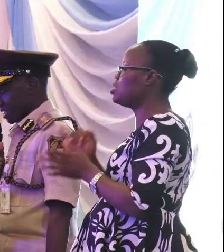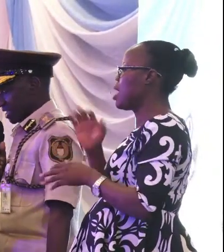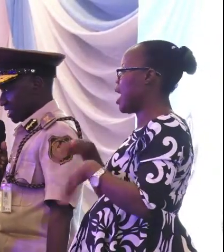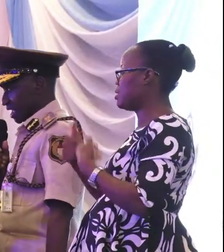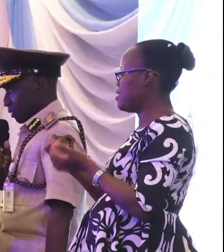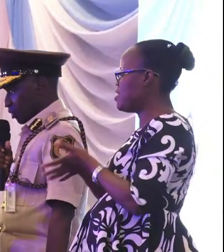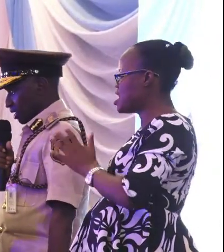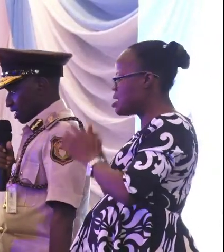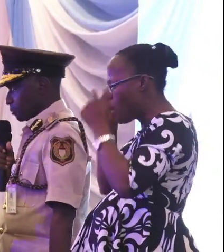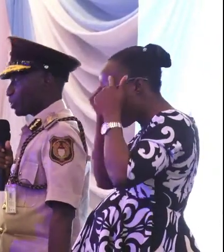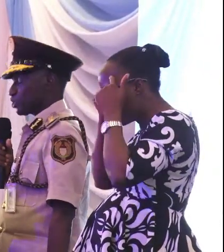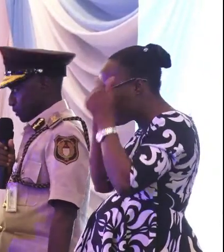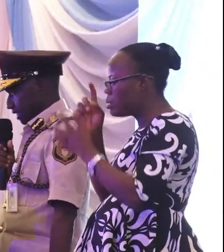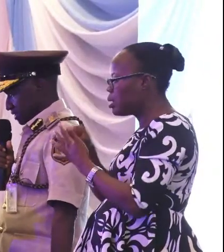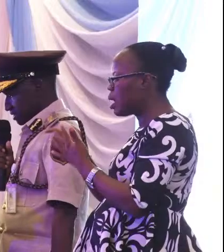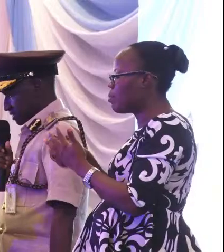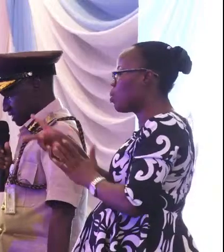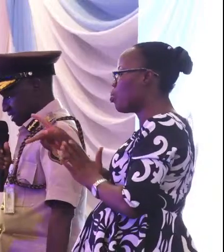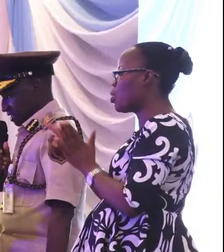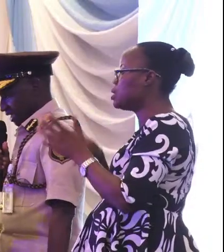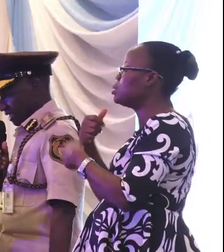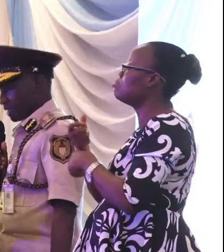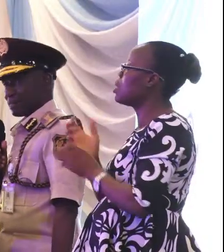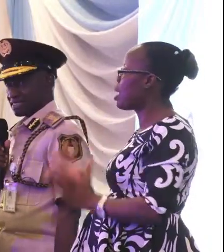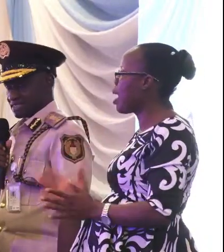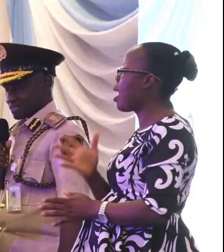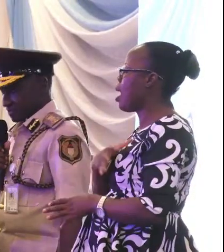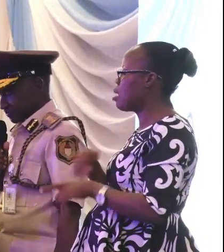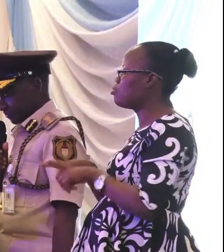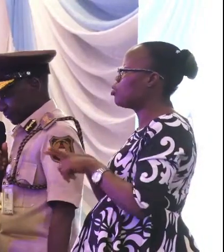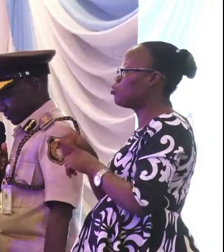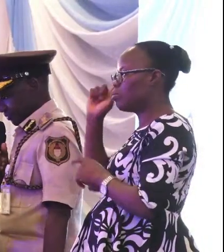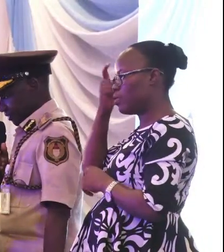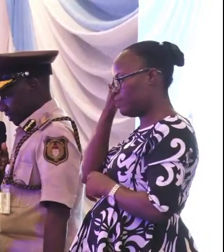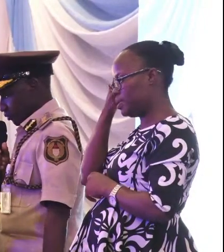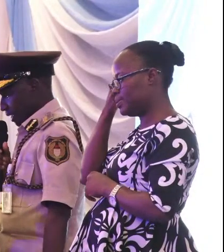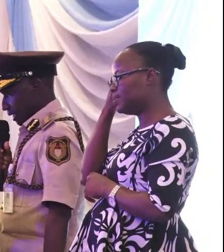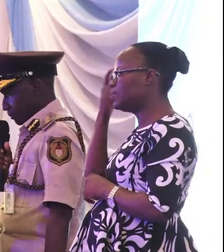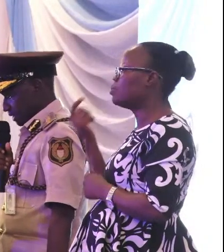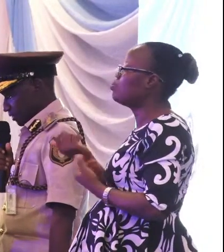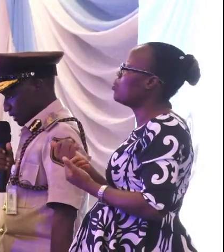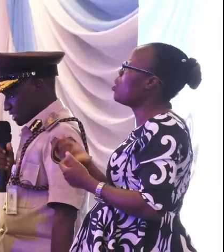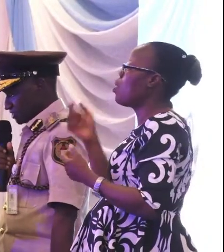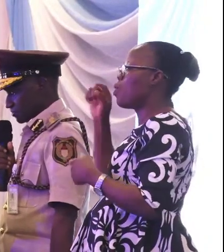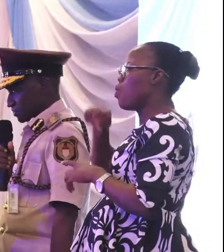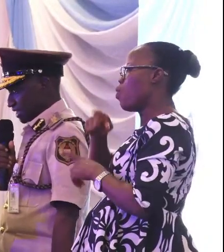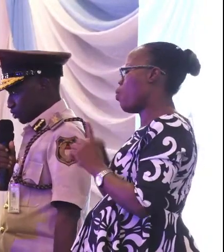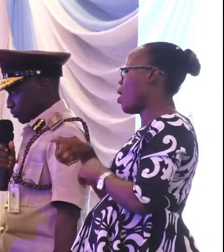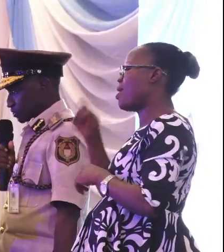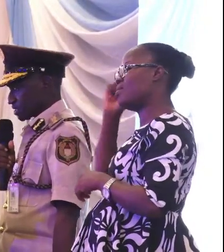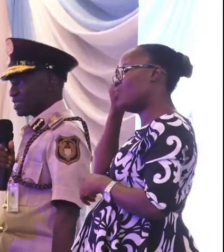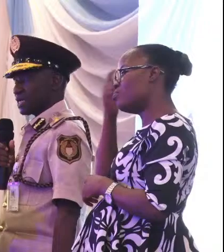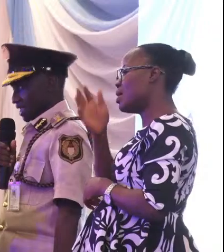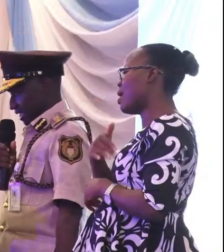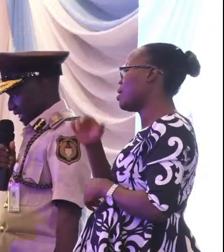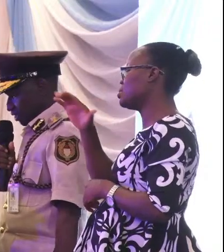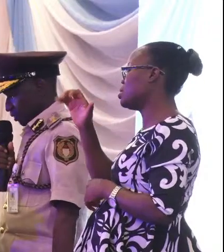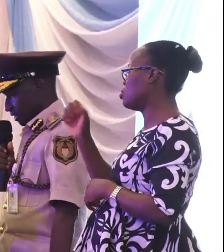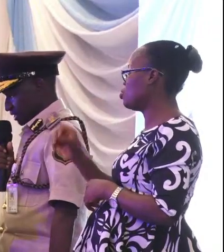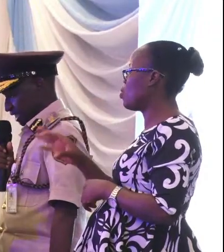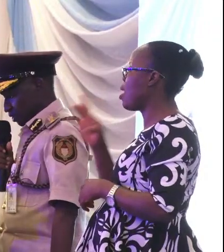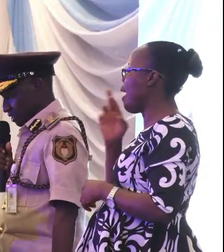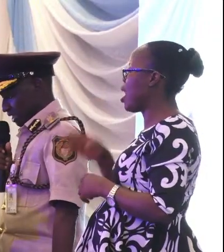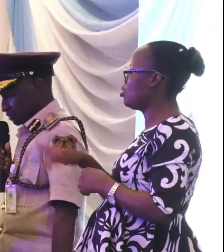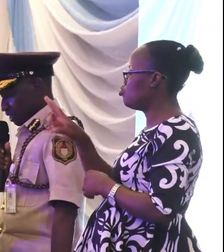concern among policymakers and governments. While government and organized civil society groups are